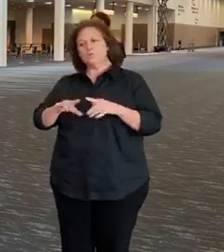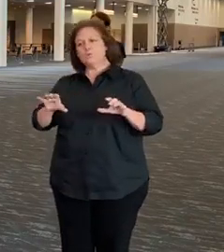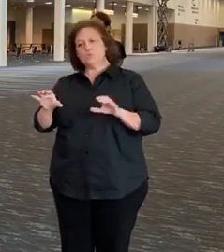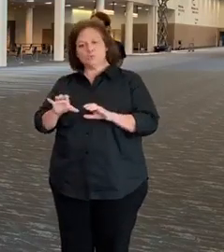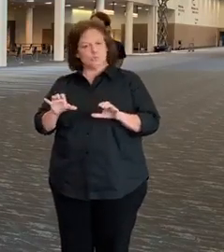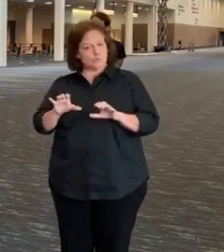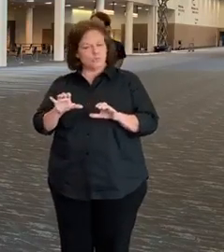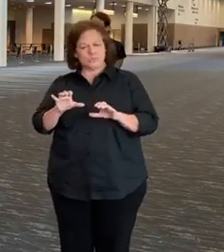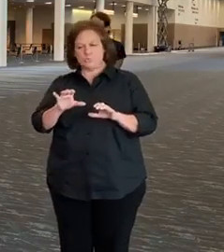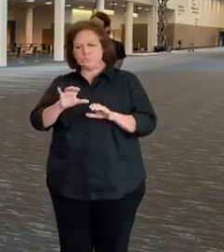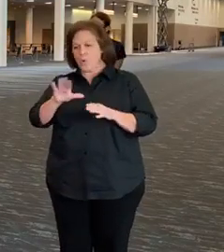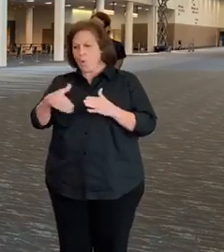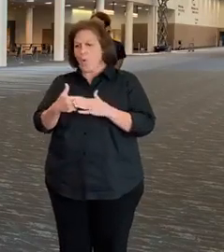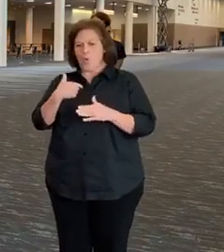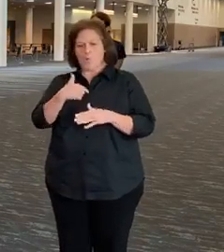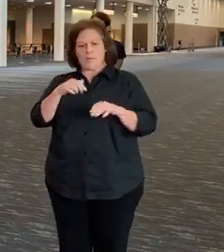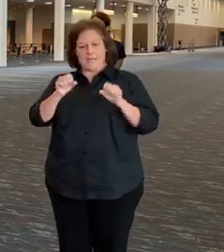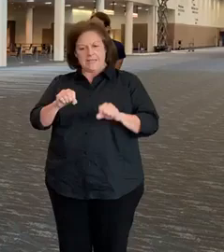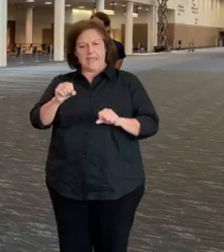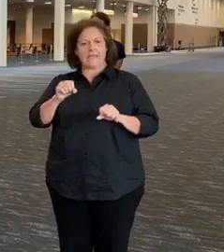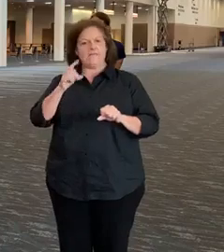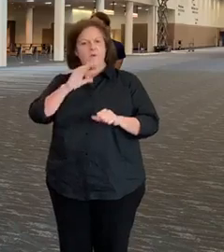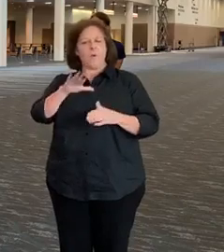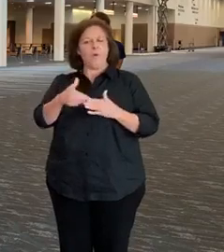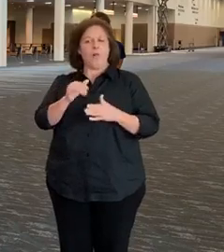every single day for our people.